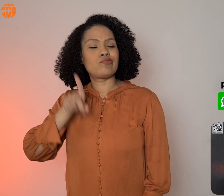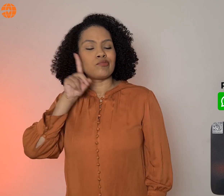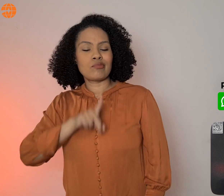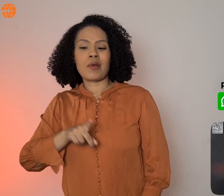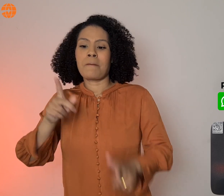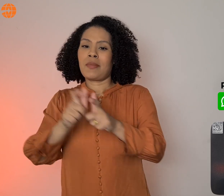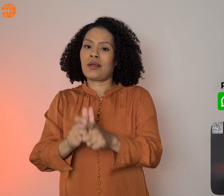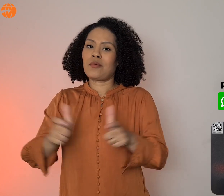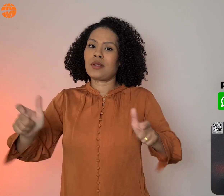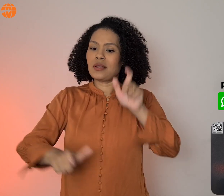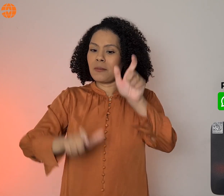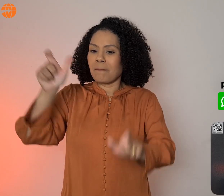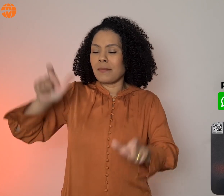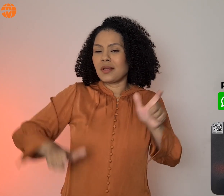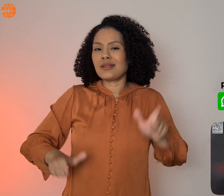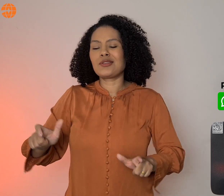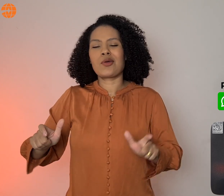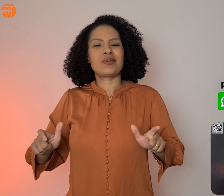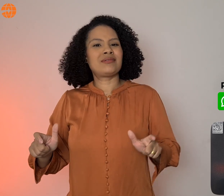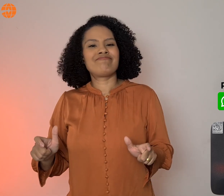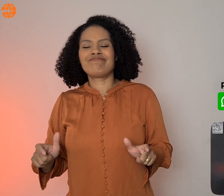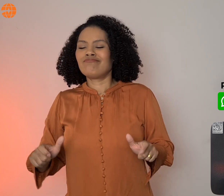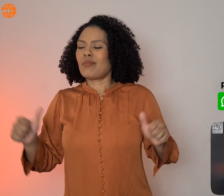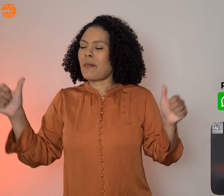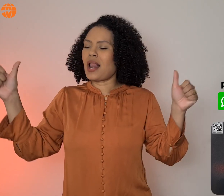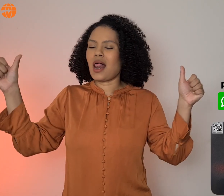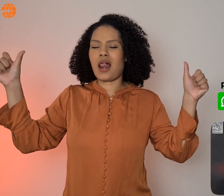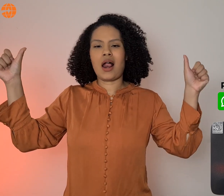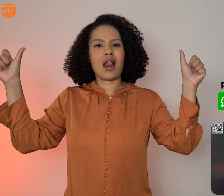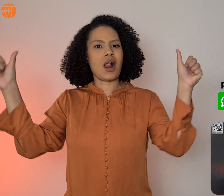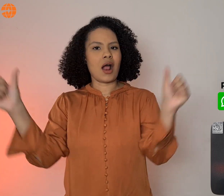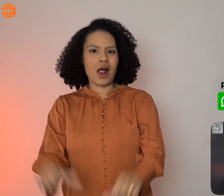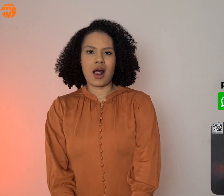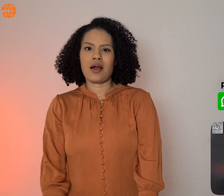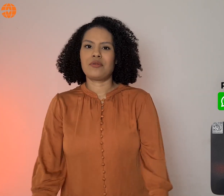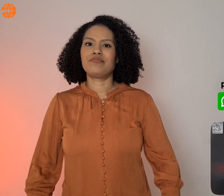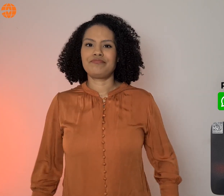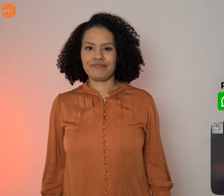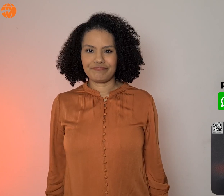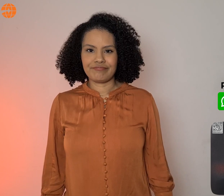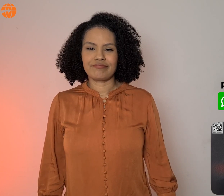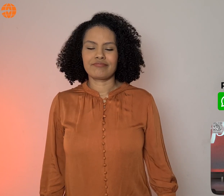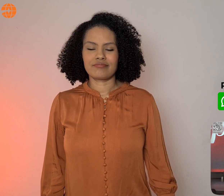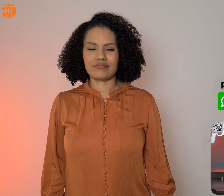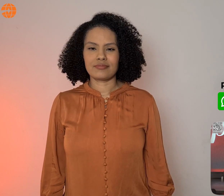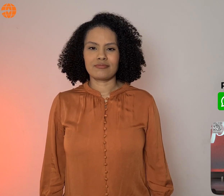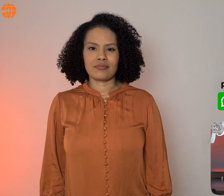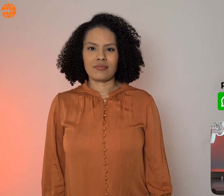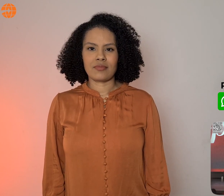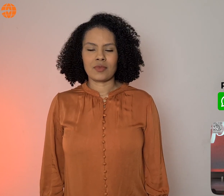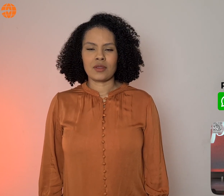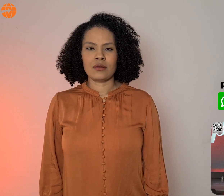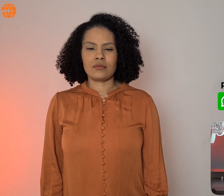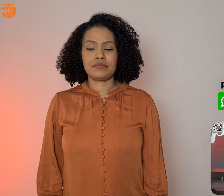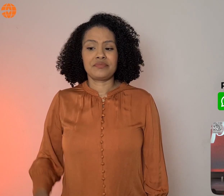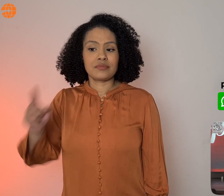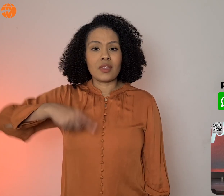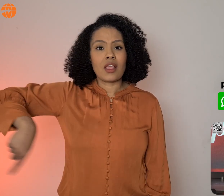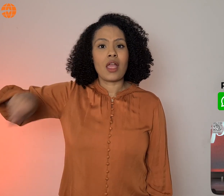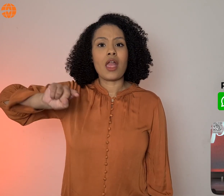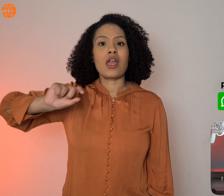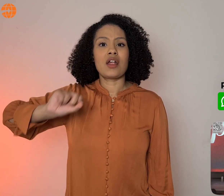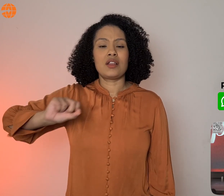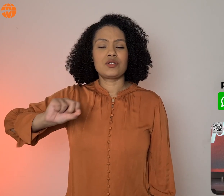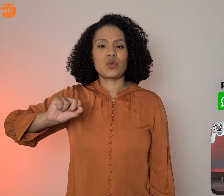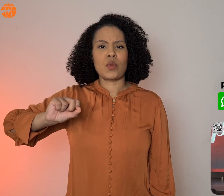want to count all the ways that they've been mistreated and all the ways they've been treated unfairly and all the things that they wish they were that they weren't and all the things that God should have done for them